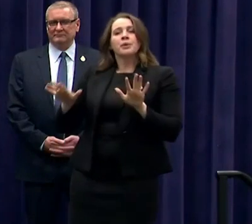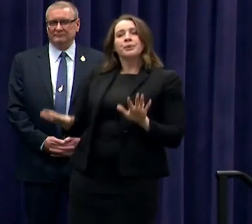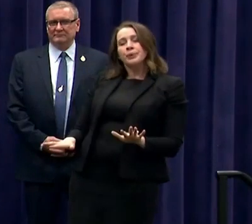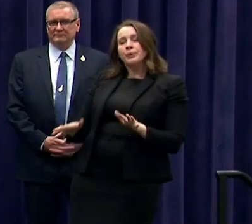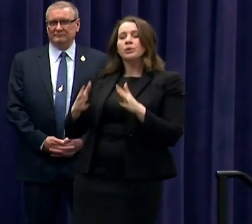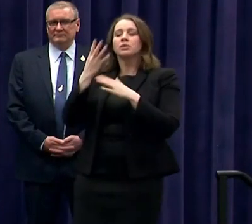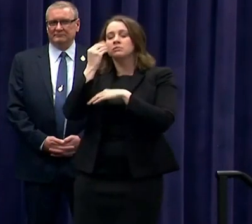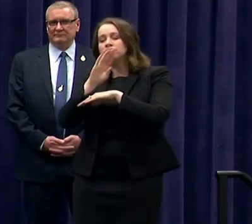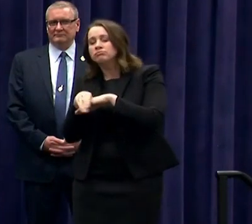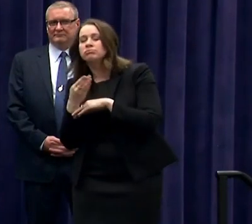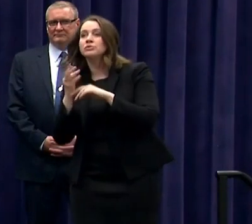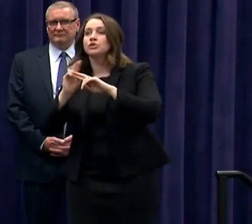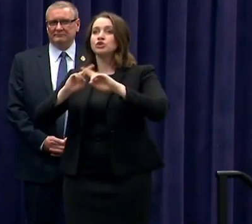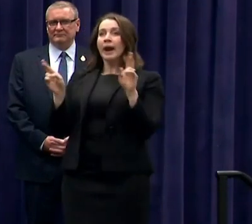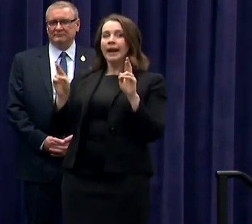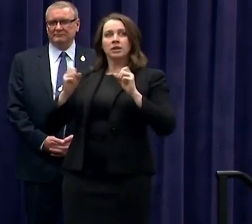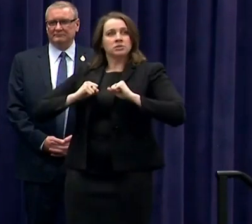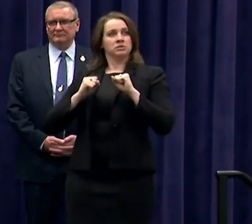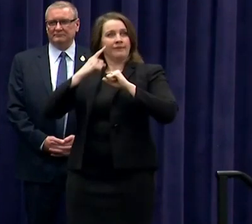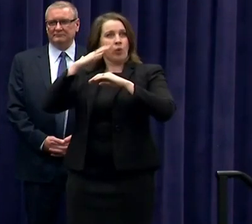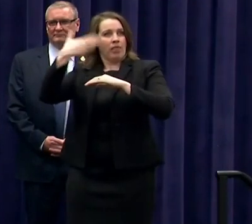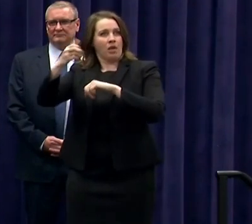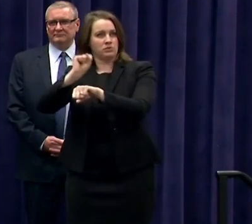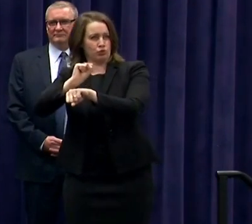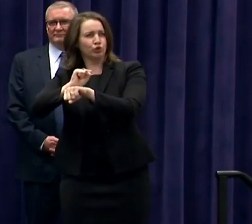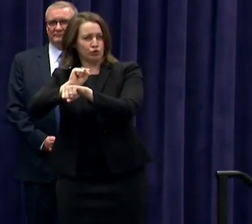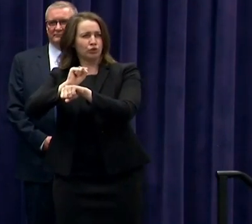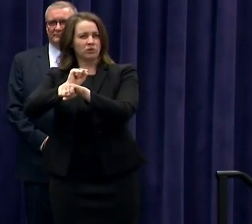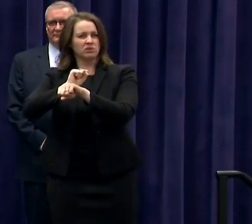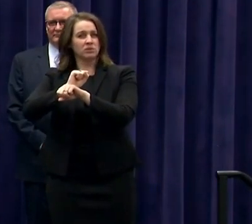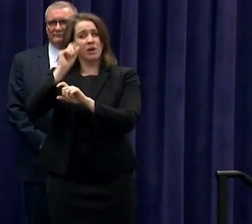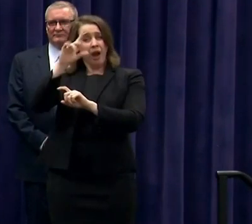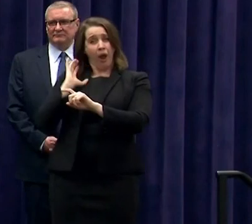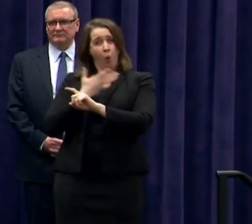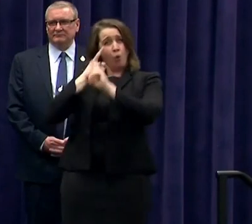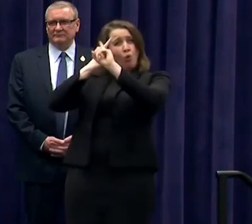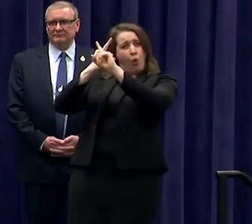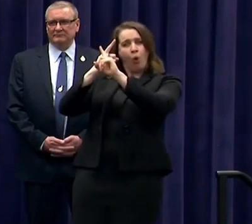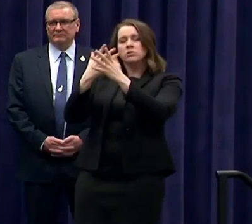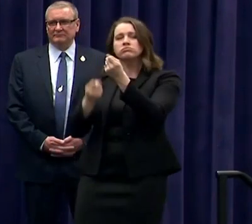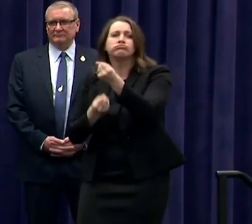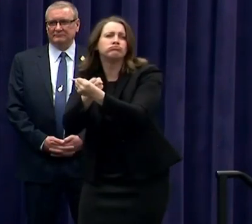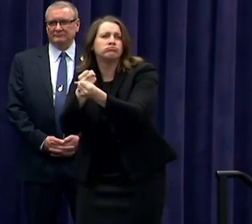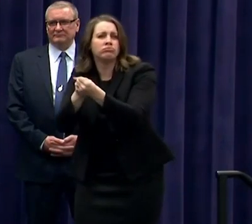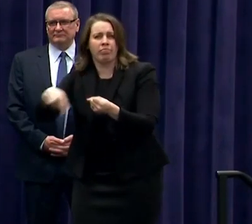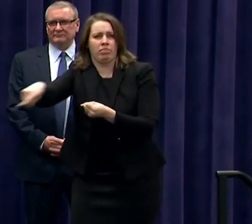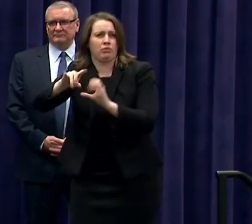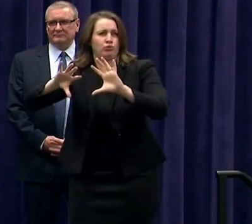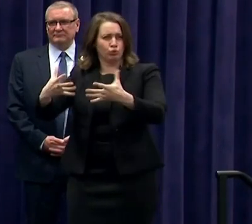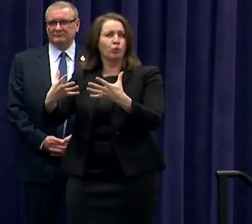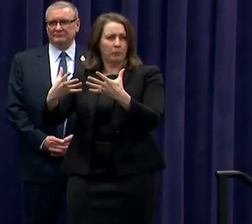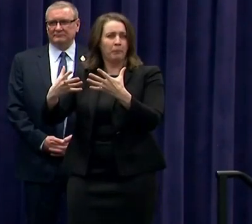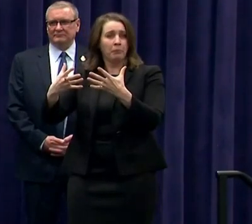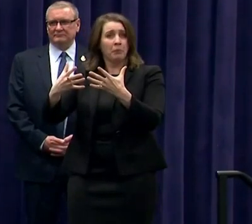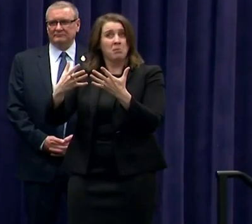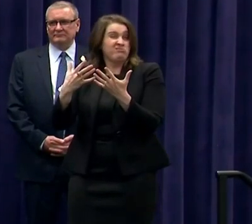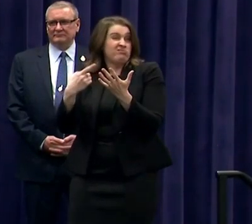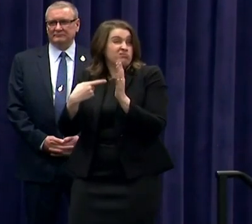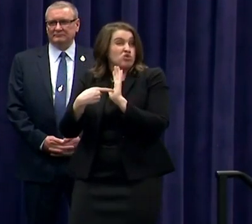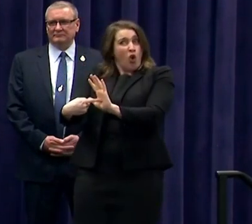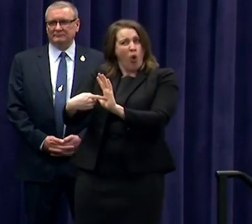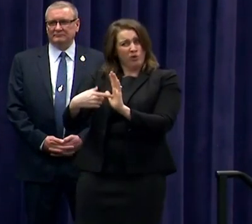get respite, and be ready for the next shift. So this is really to provide extra support for them and to really demonstrate